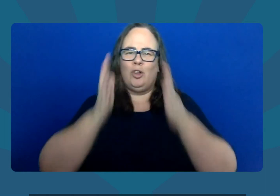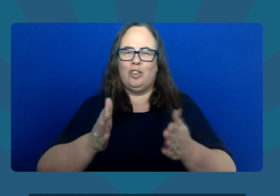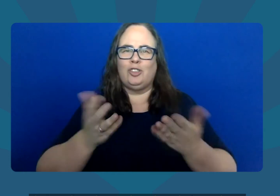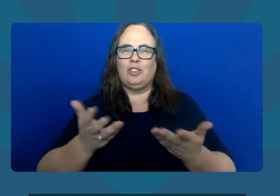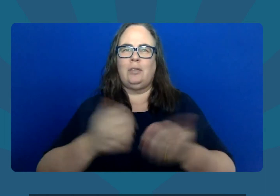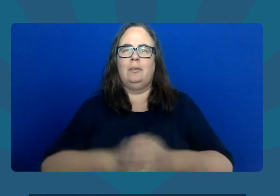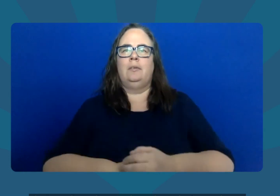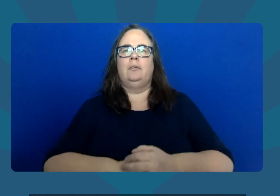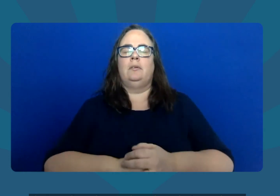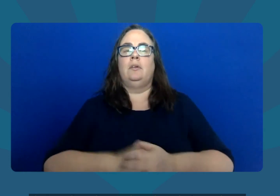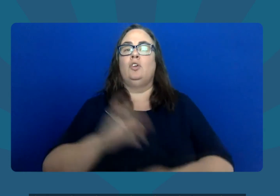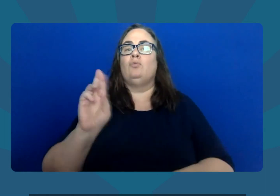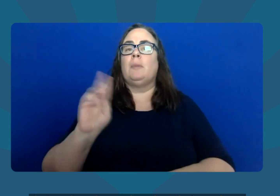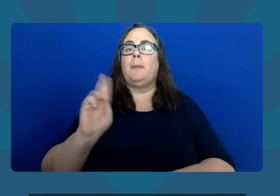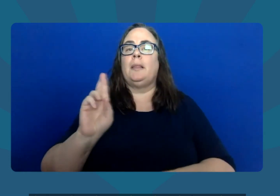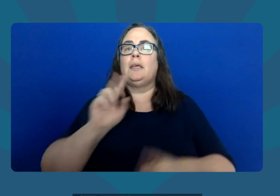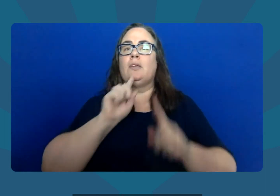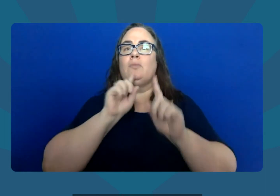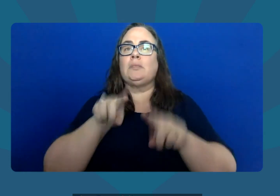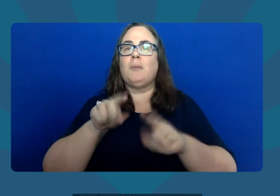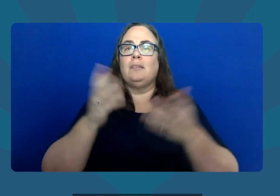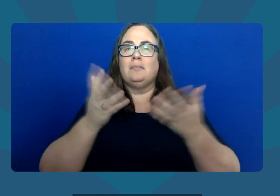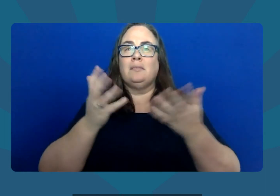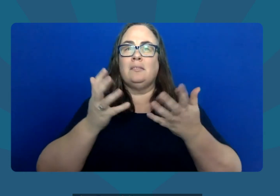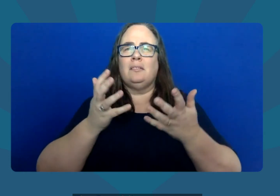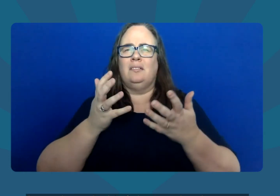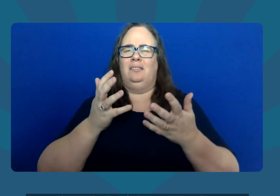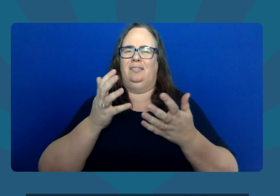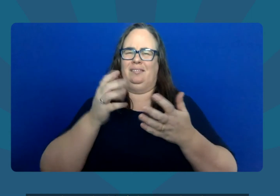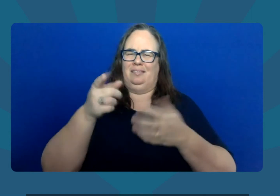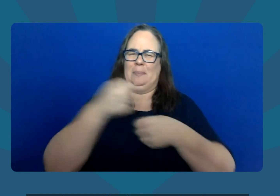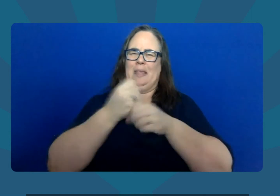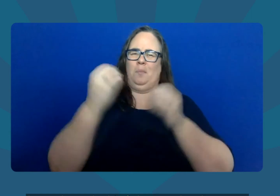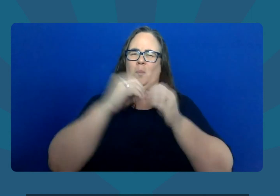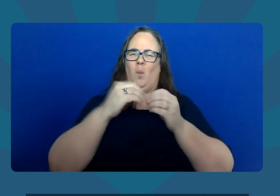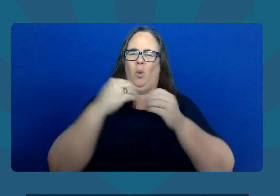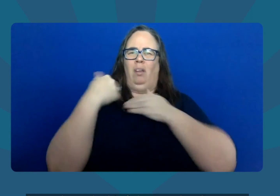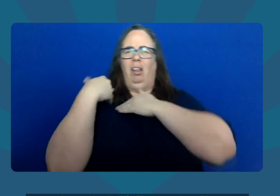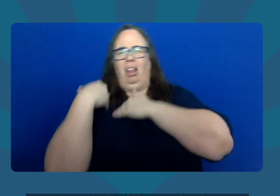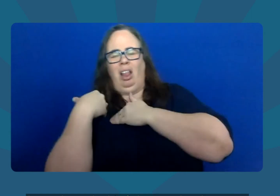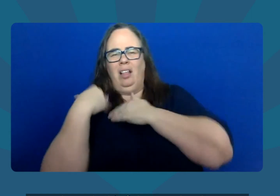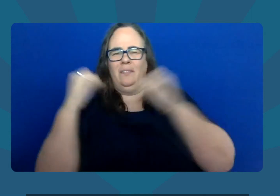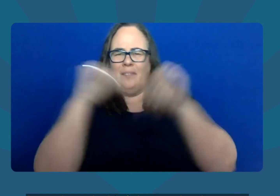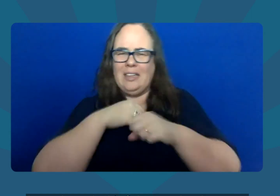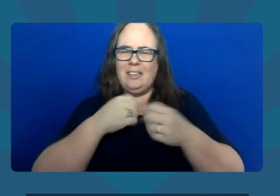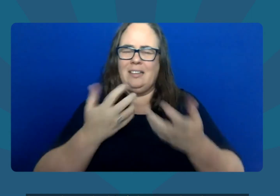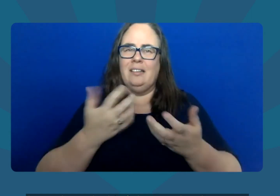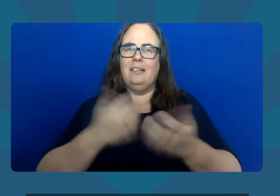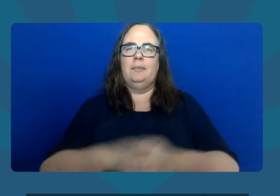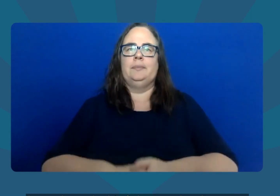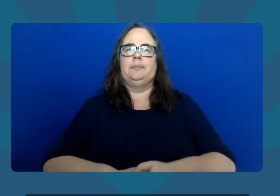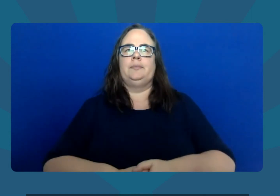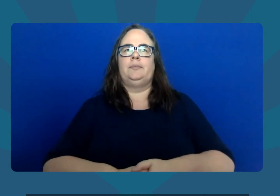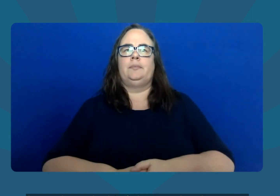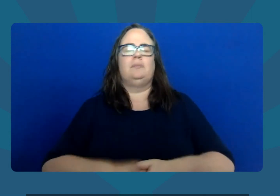neglect their workers. The Republican response has only made this fight more burdensome.